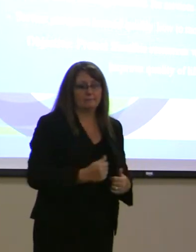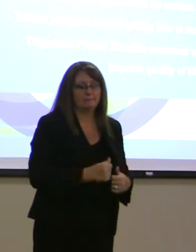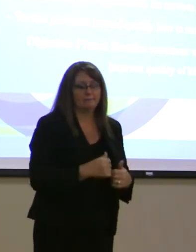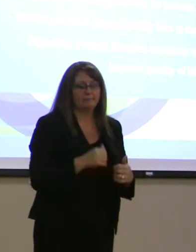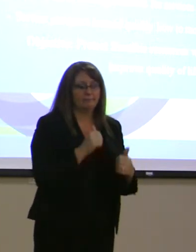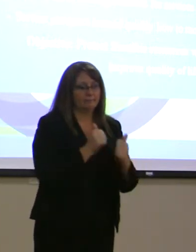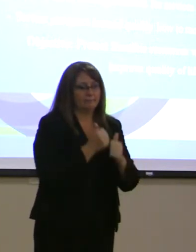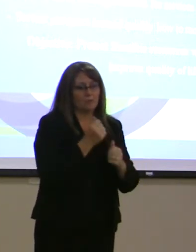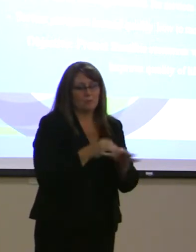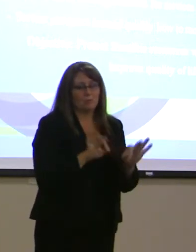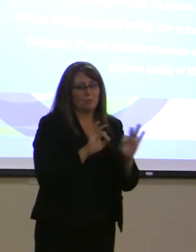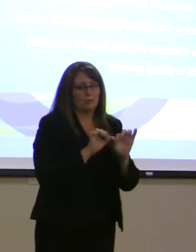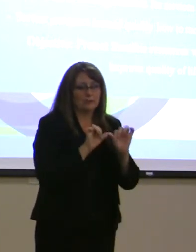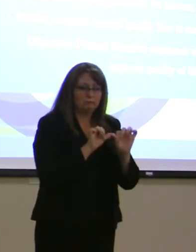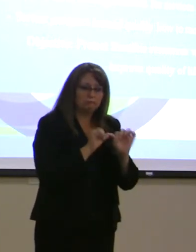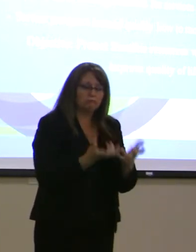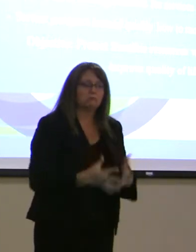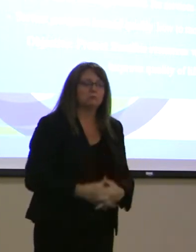thing.